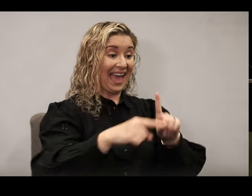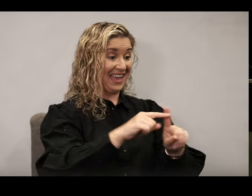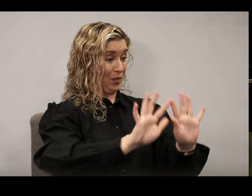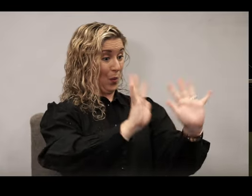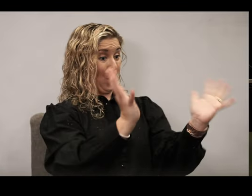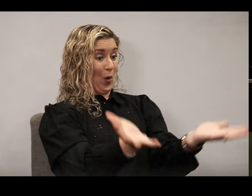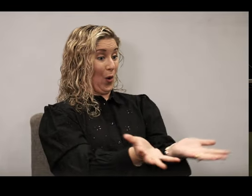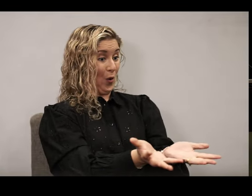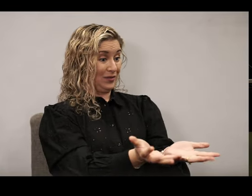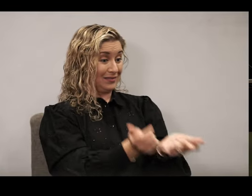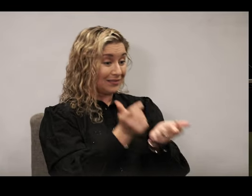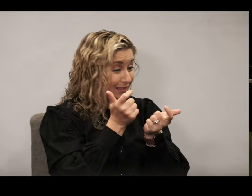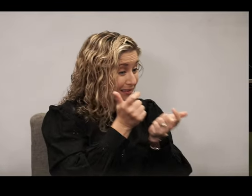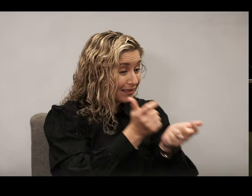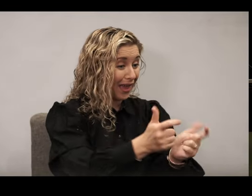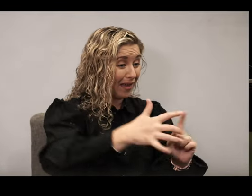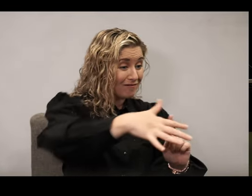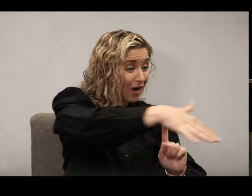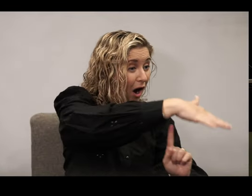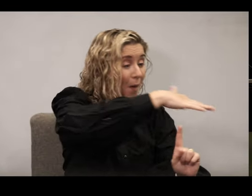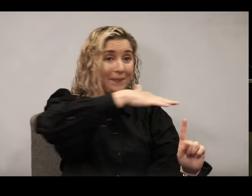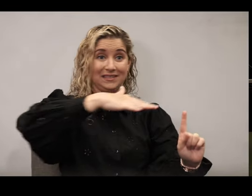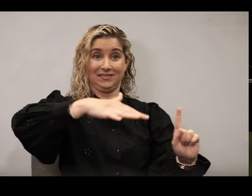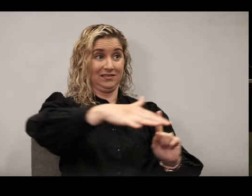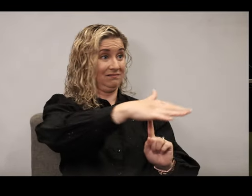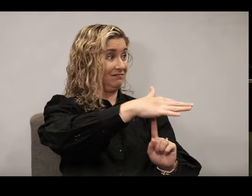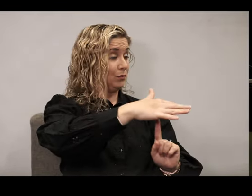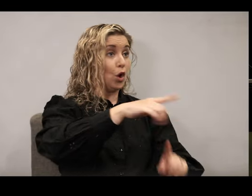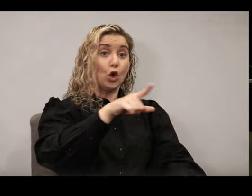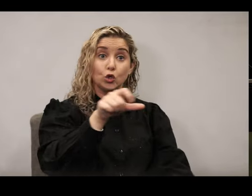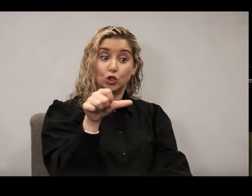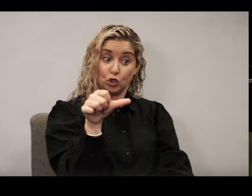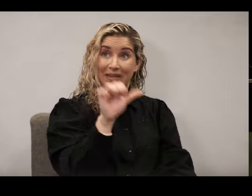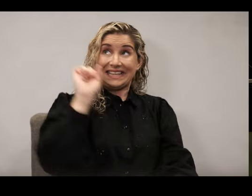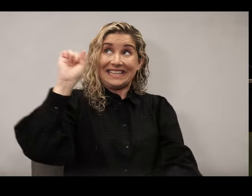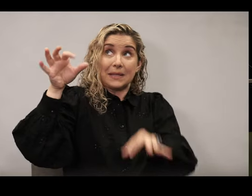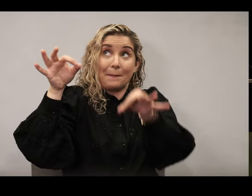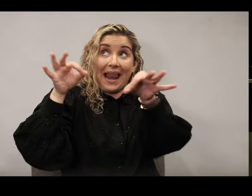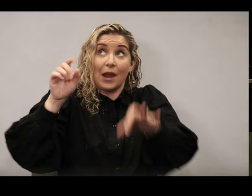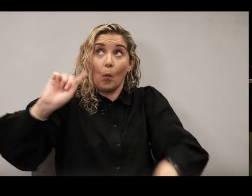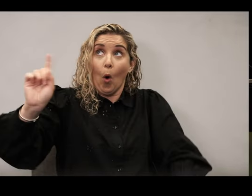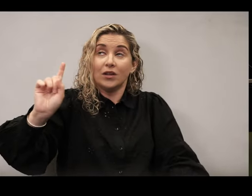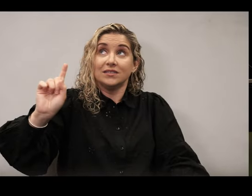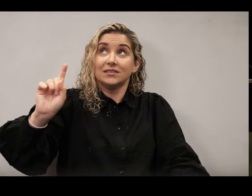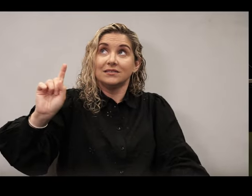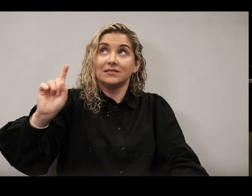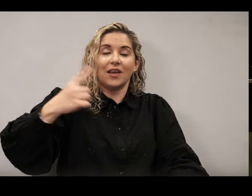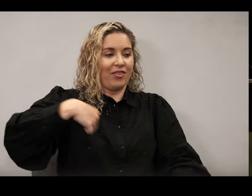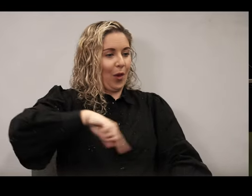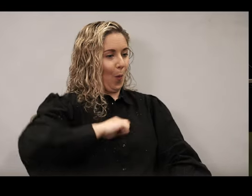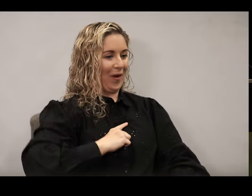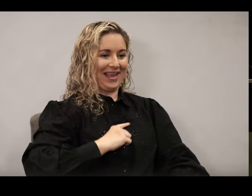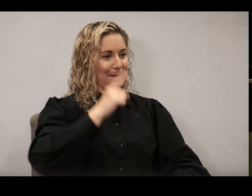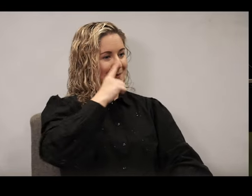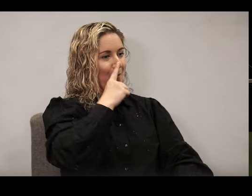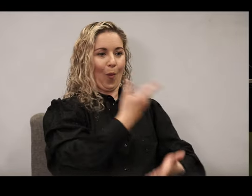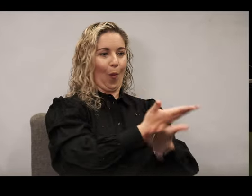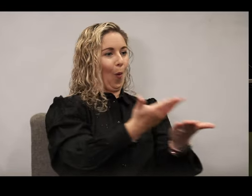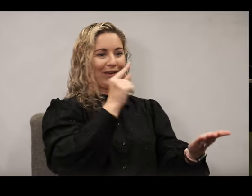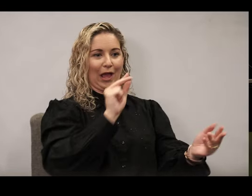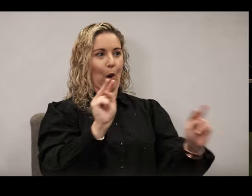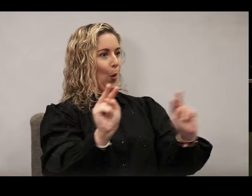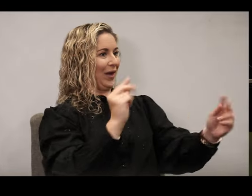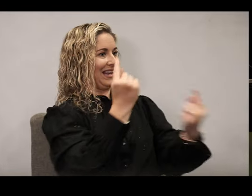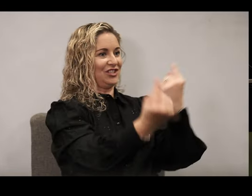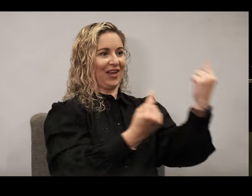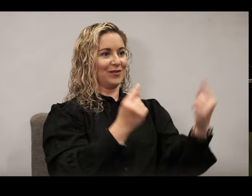rule. It was meant to be that you could look at a human and say, "I see God reflected in that human." Loving